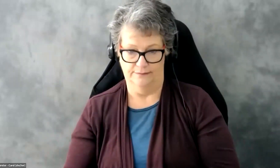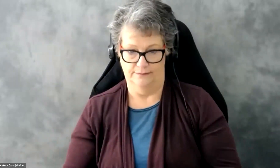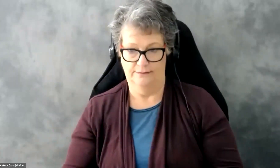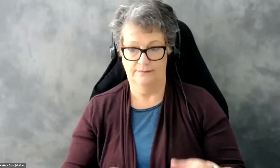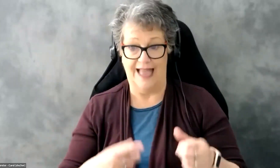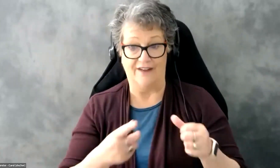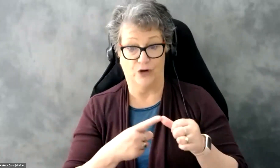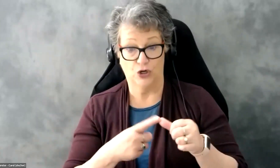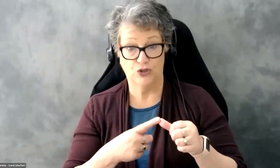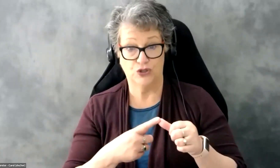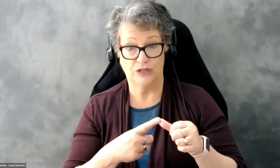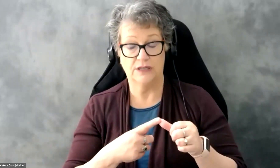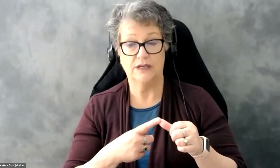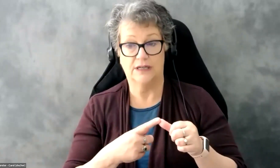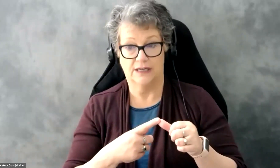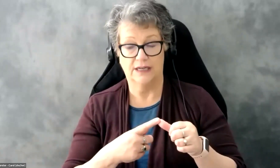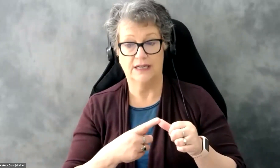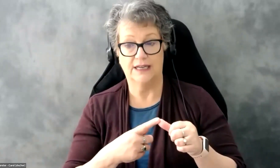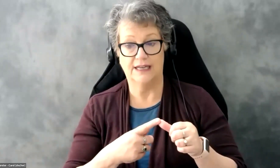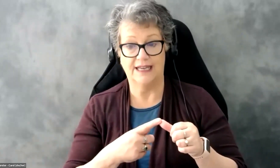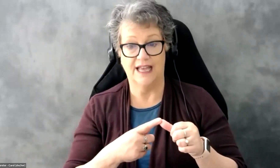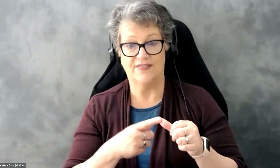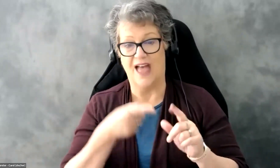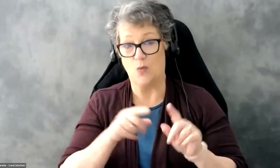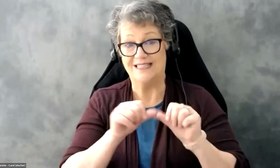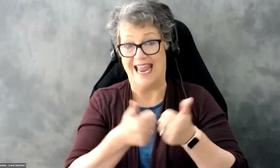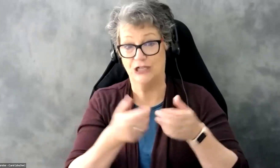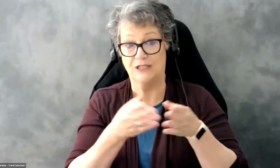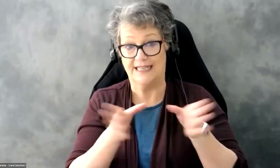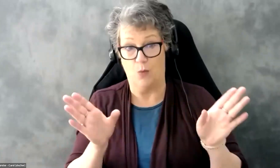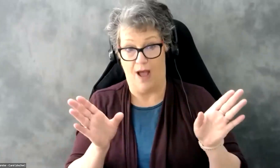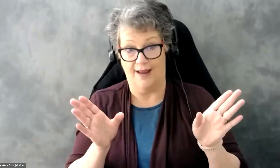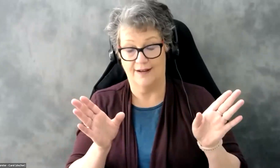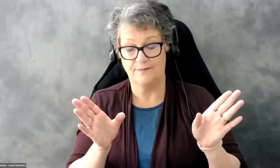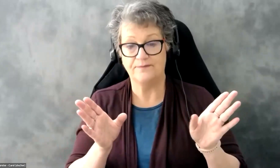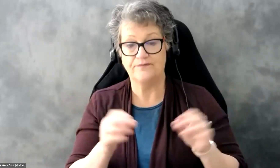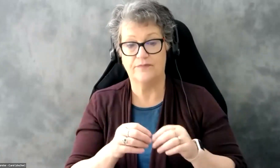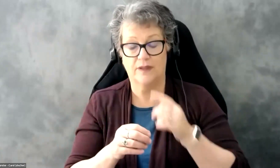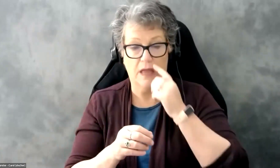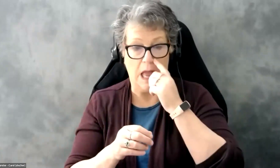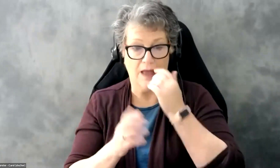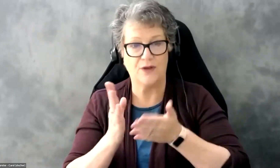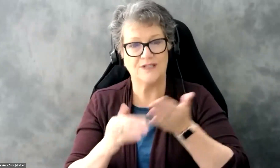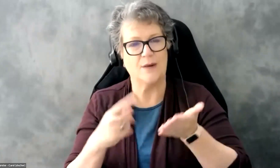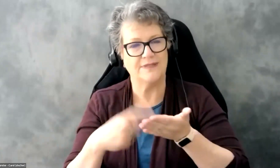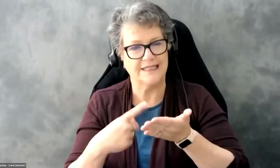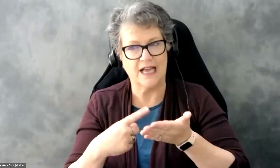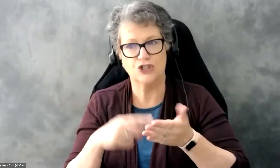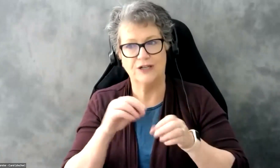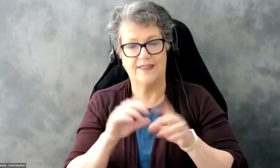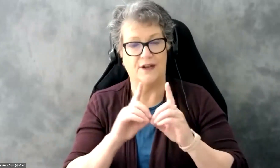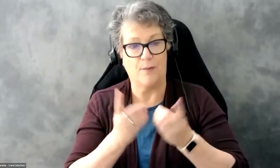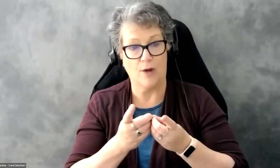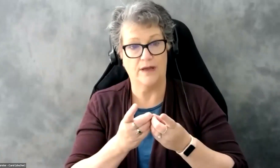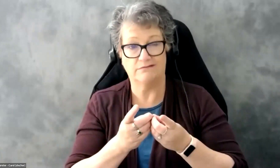Originally, it was conceived that that was agency-wide. There's some discussion at the department of